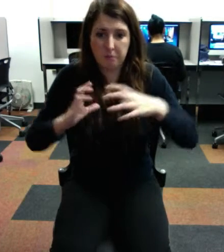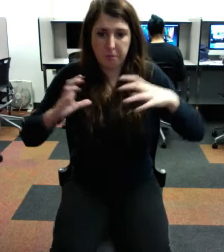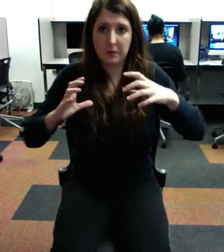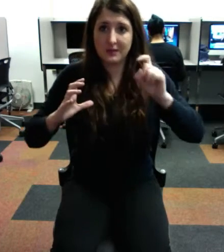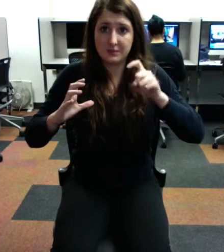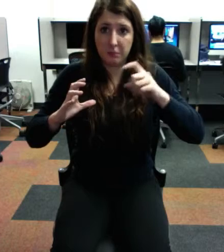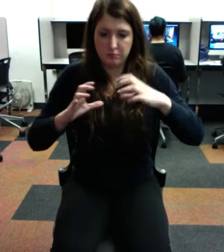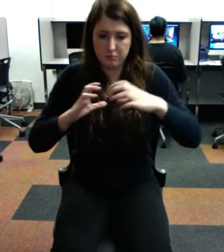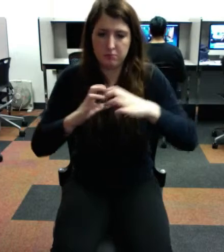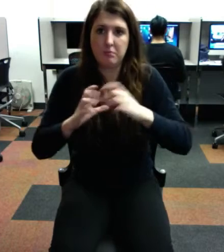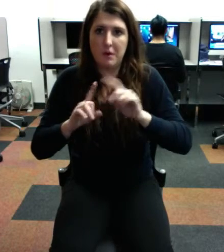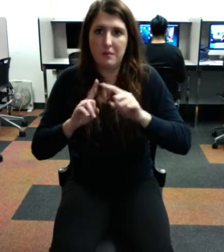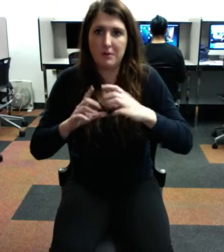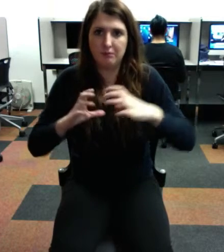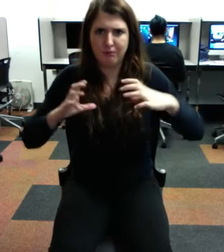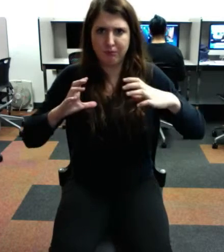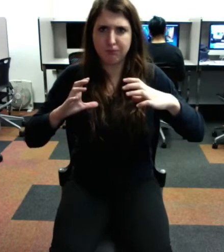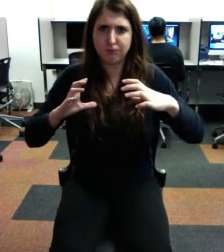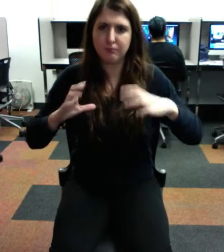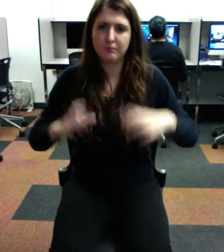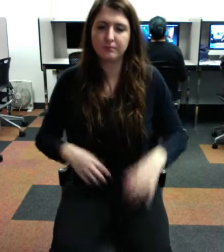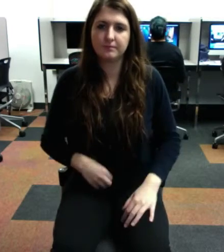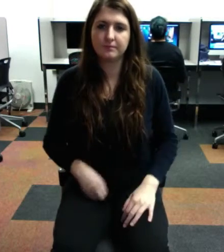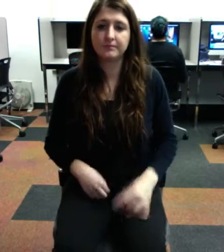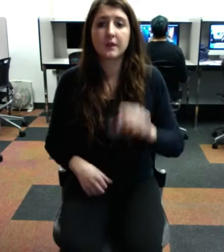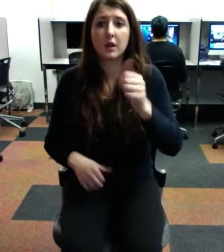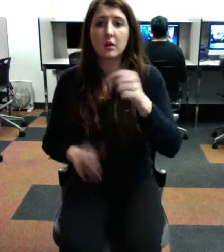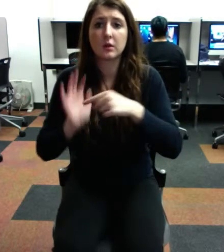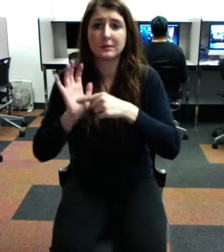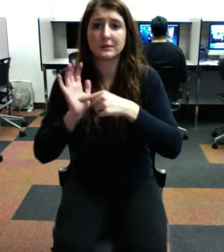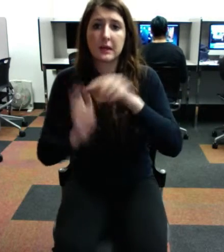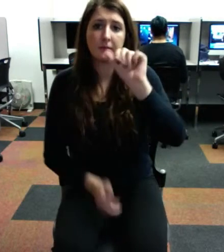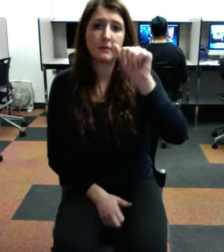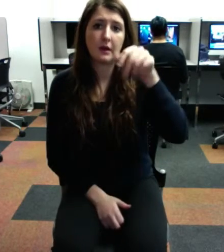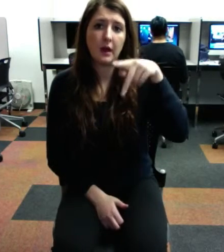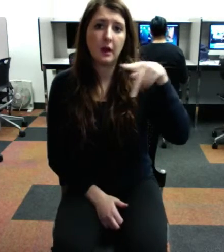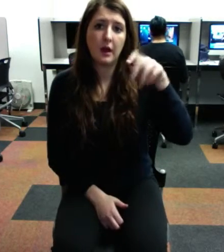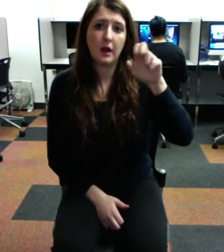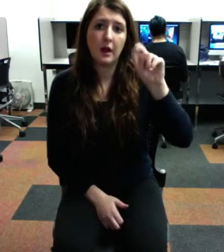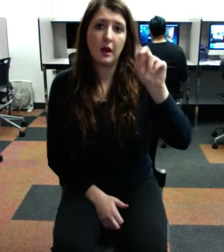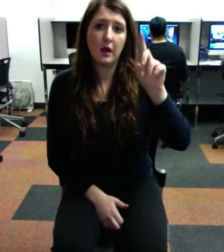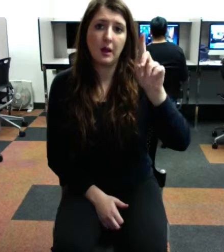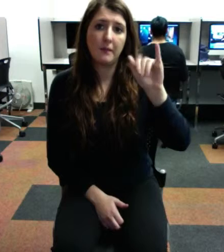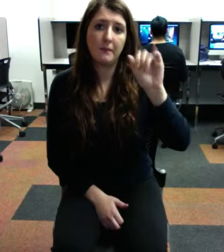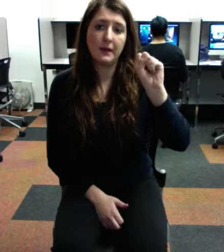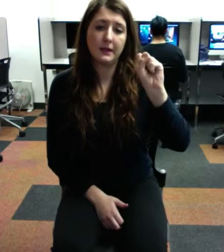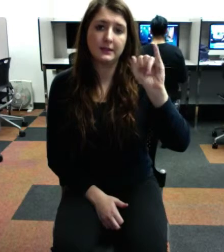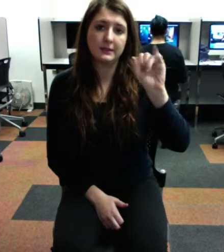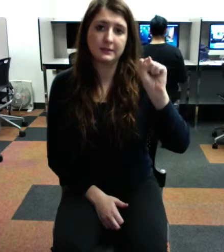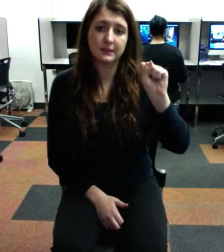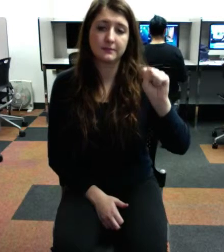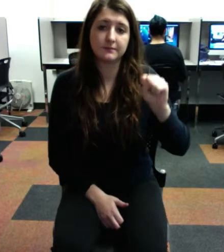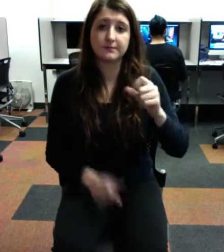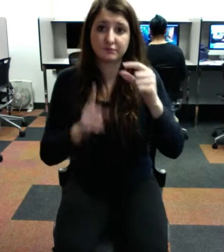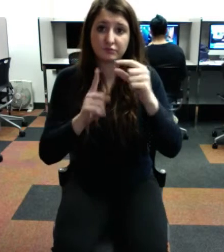Let's take a look at another example. Appendicitis. Our word root is append, which is the